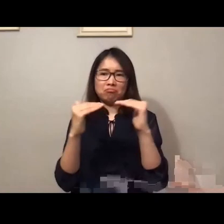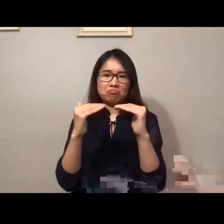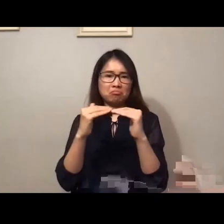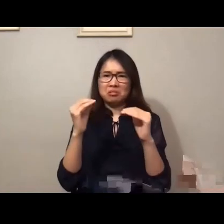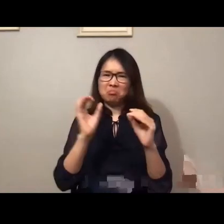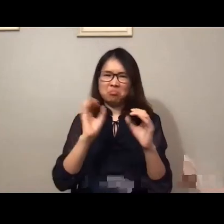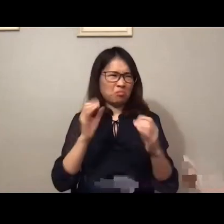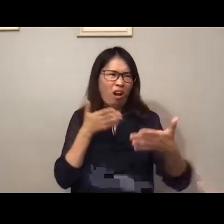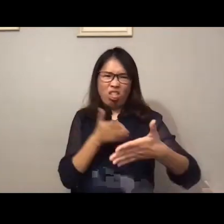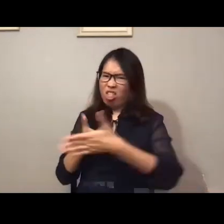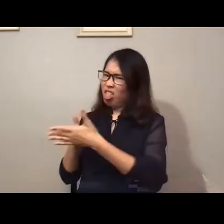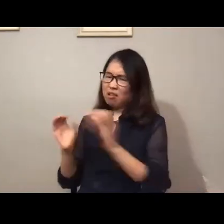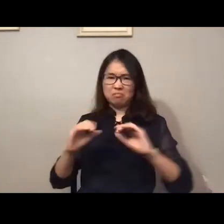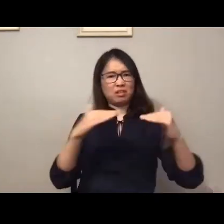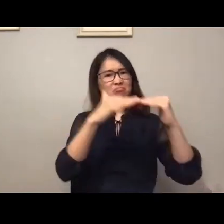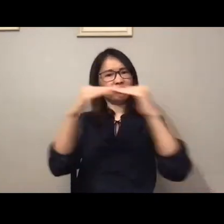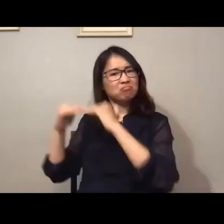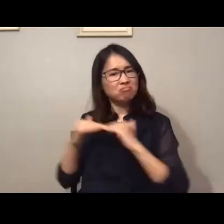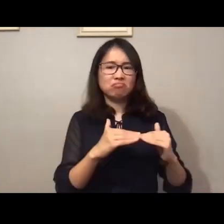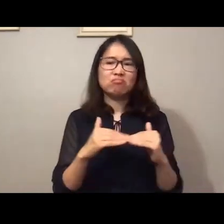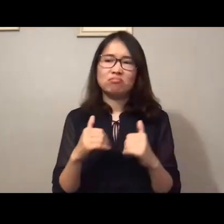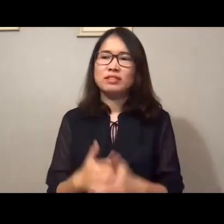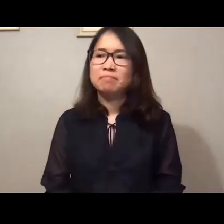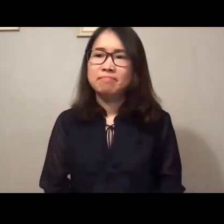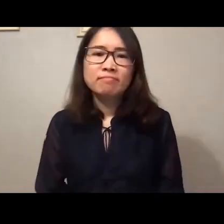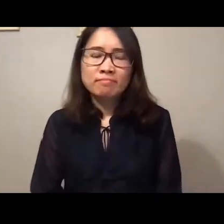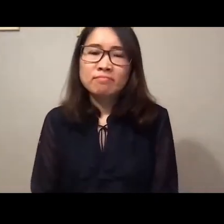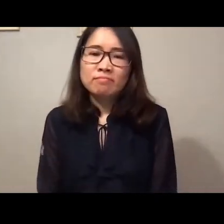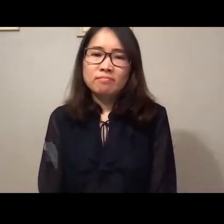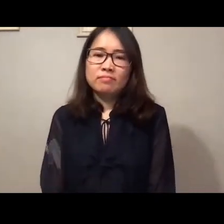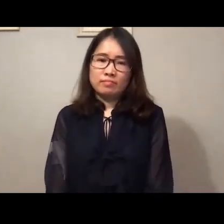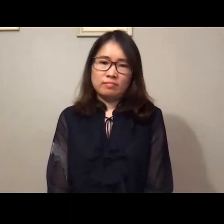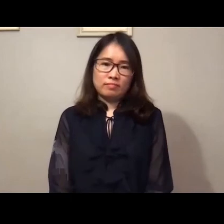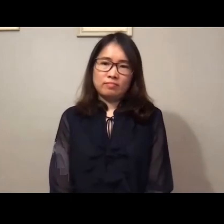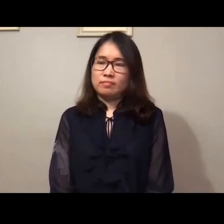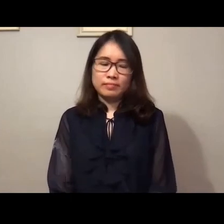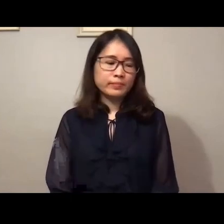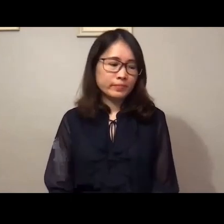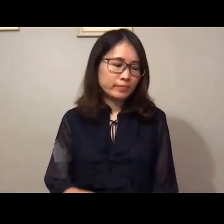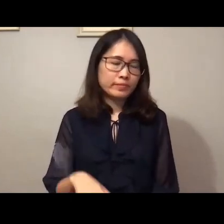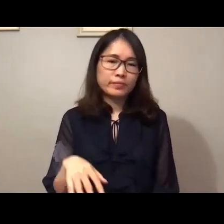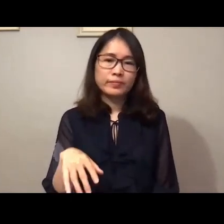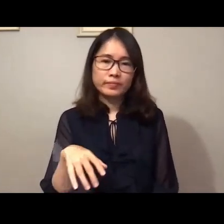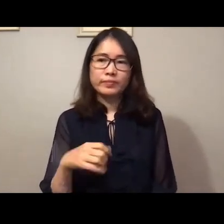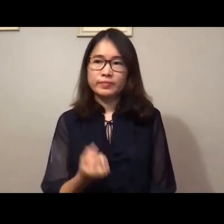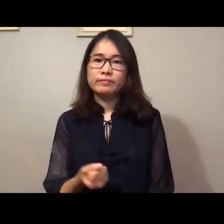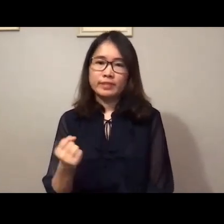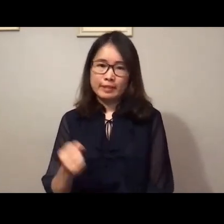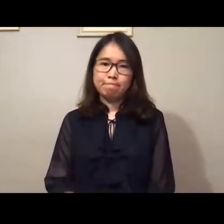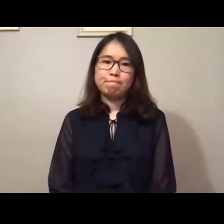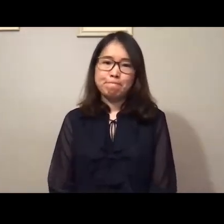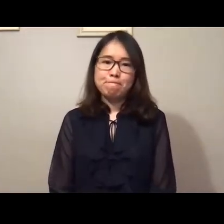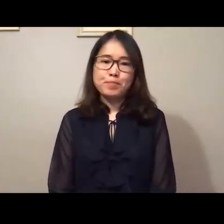mainstream setting, I saw children who had interpreters provided for them, and there